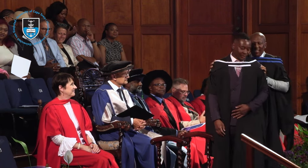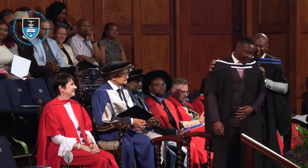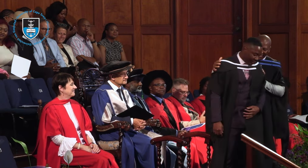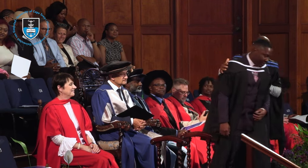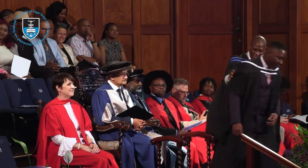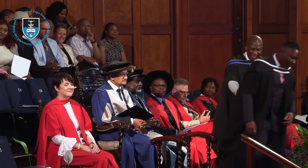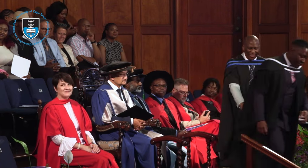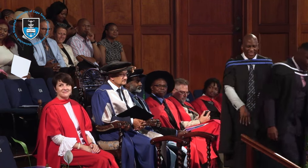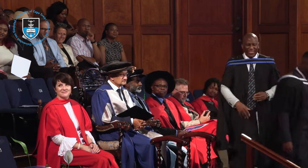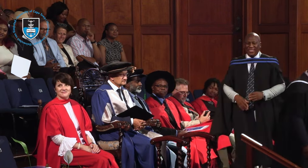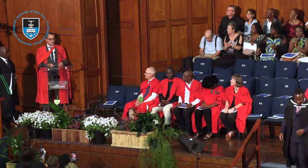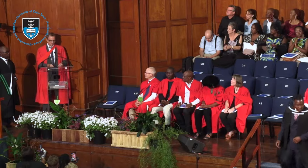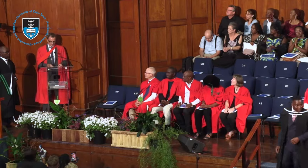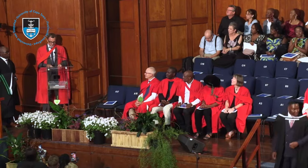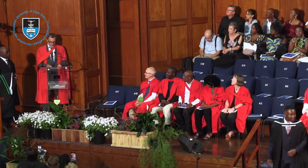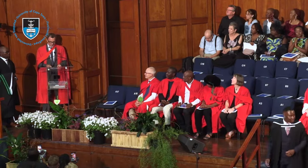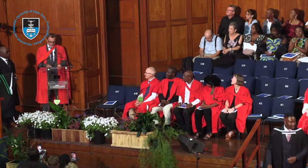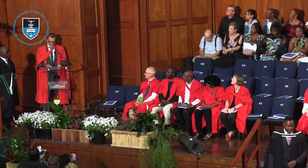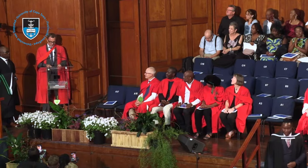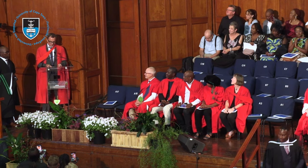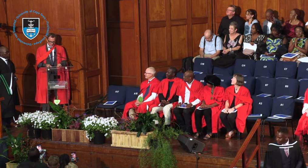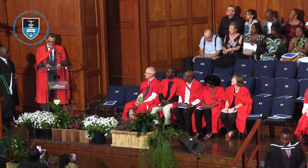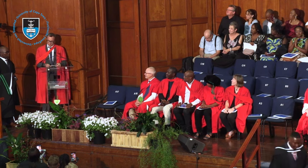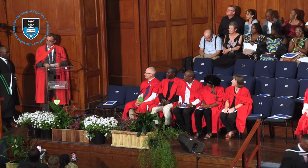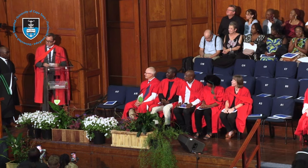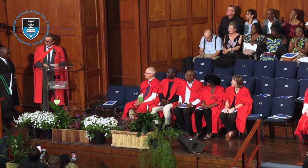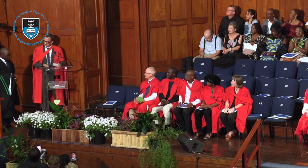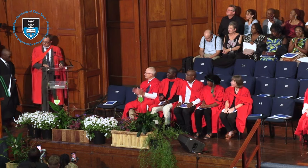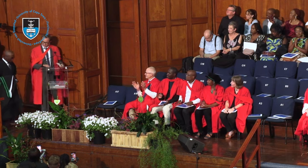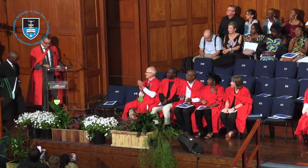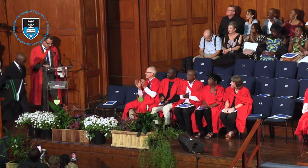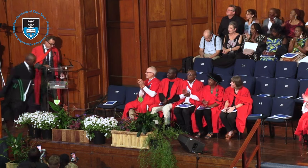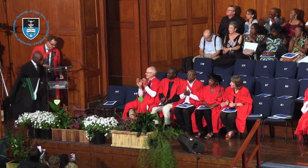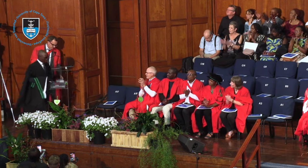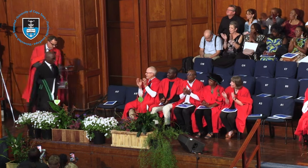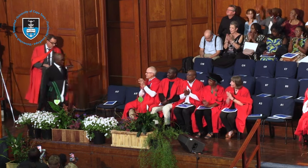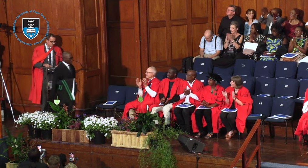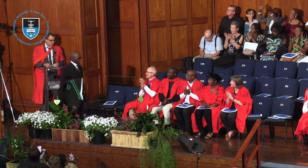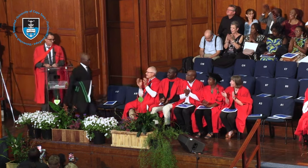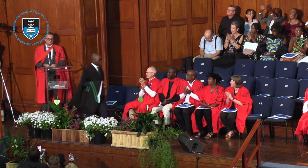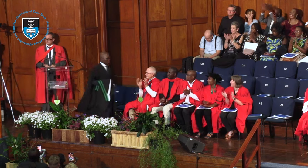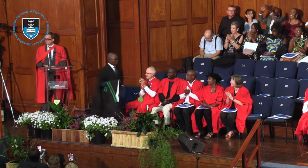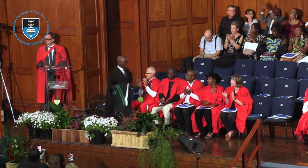For a Bachelor of City Planning Honours, Teboho Lawrence Libusa.